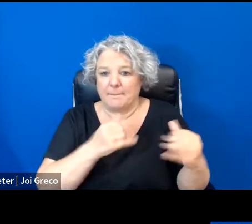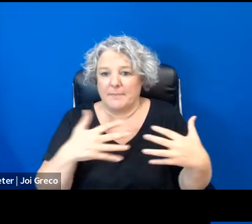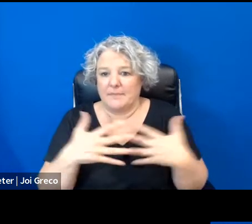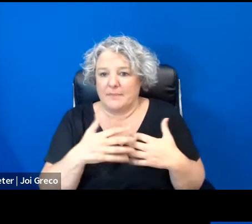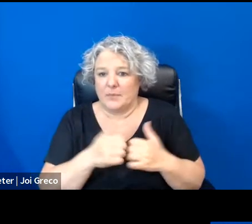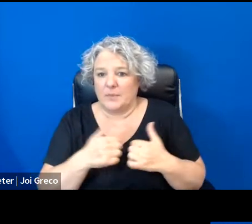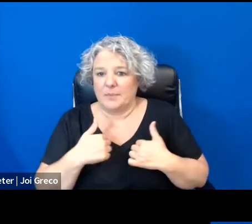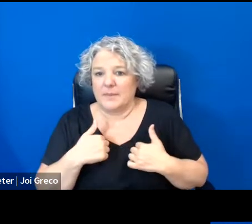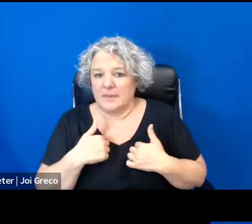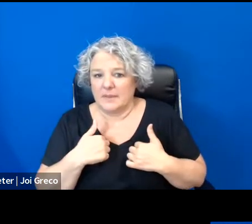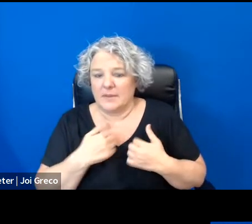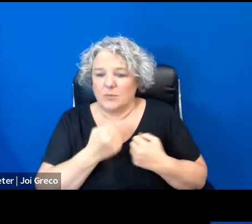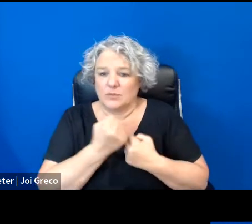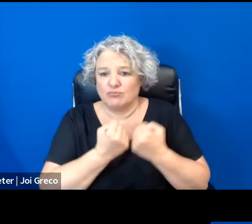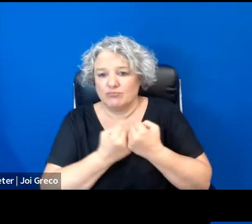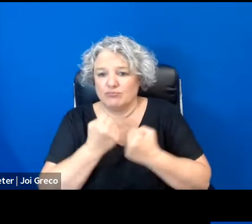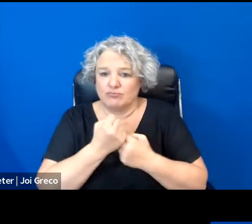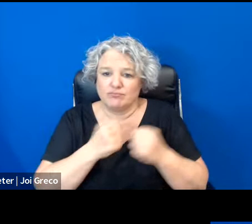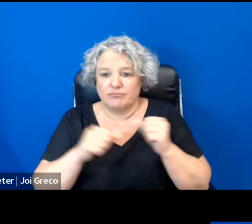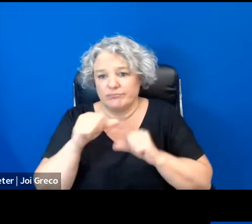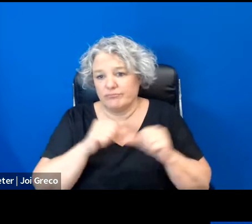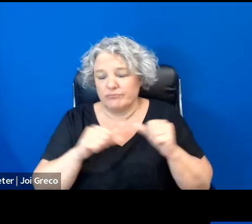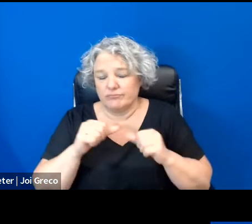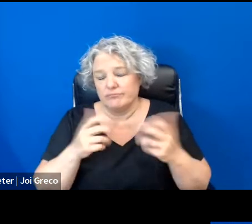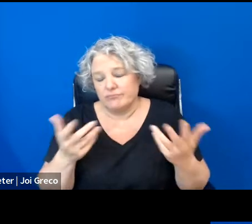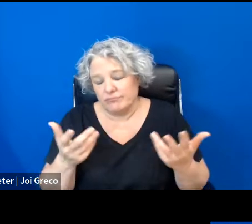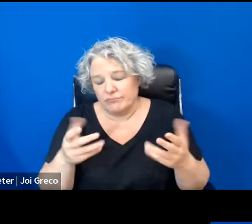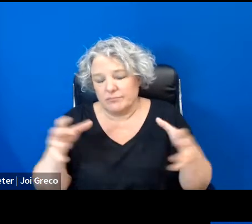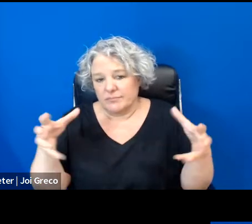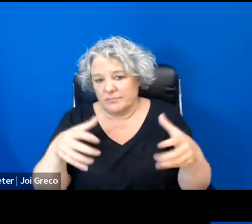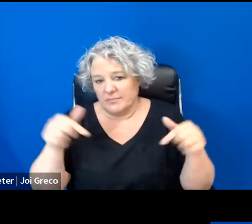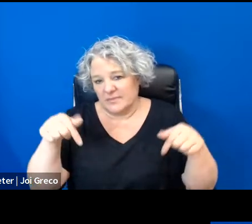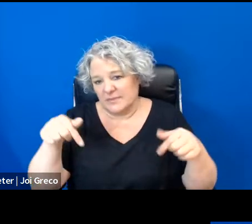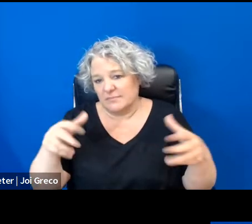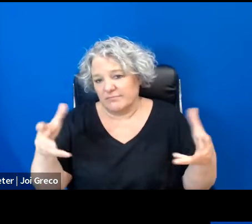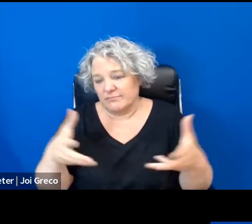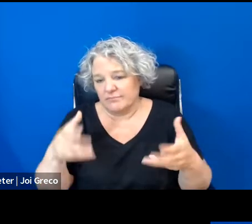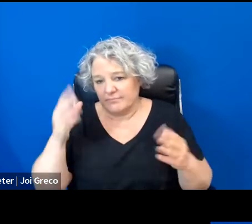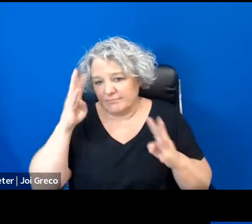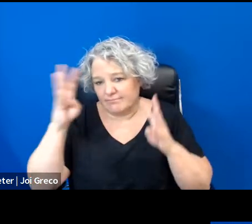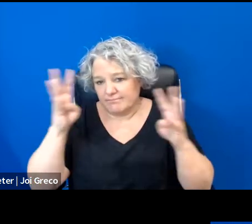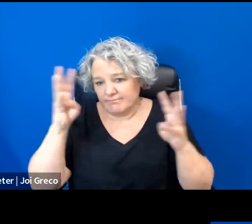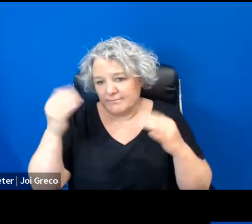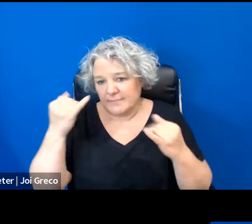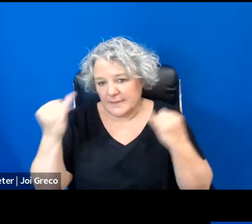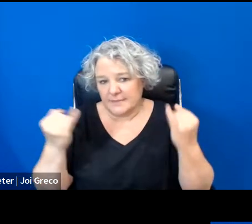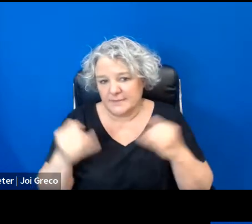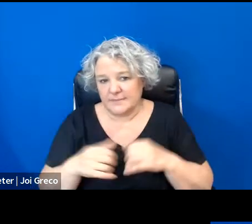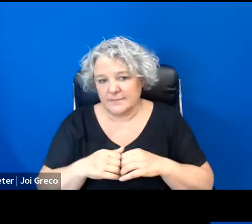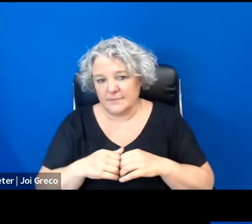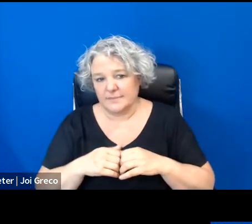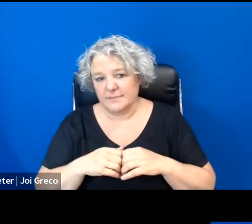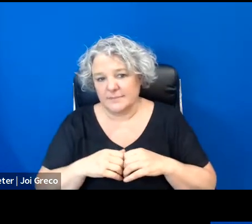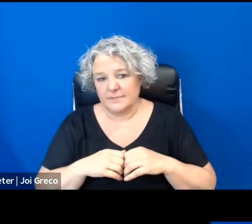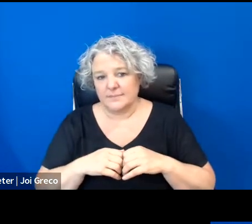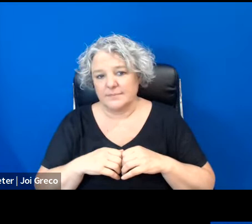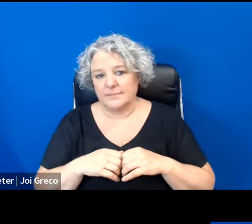together we support each other and try to like this and try to come up with ideas.